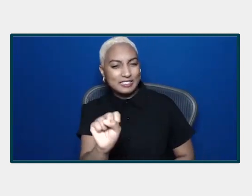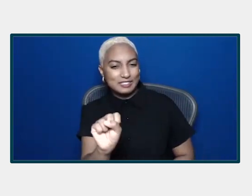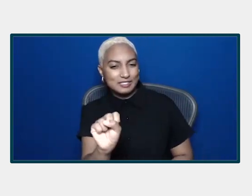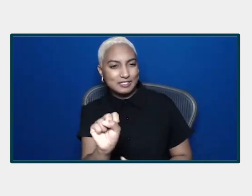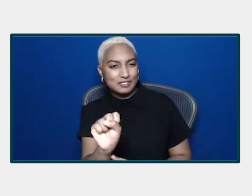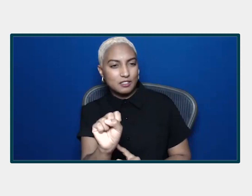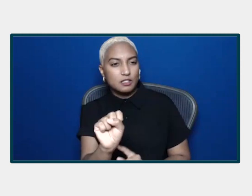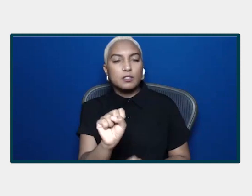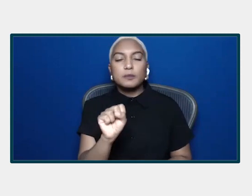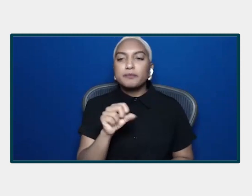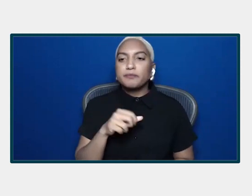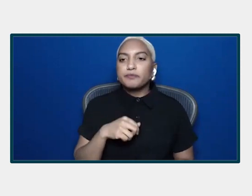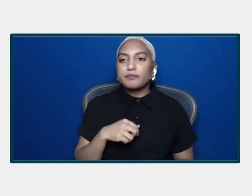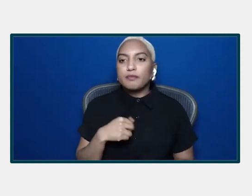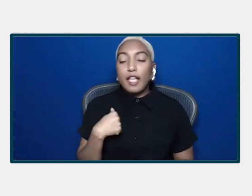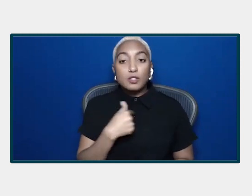some darkness,